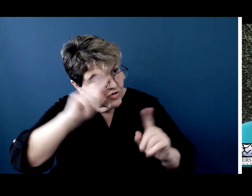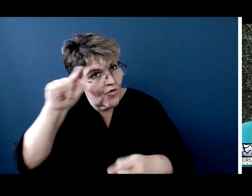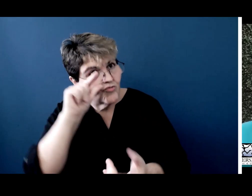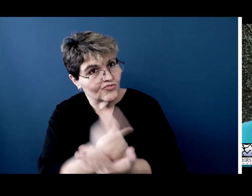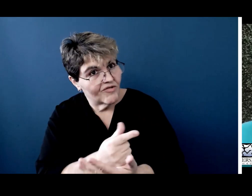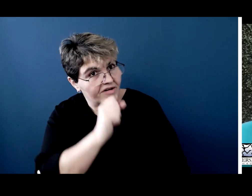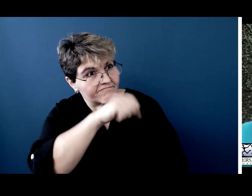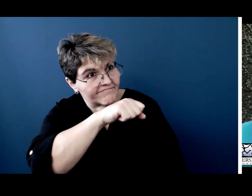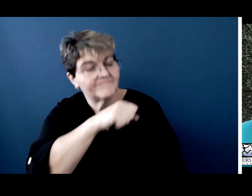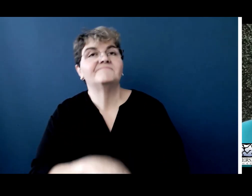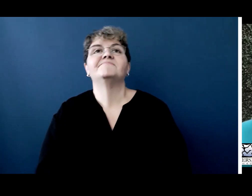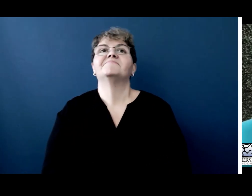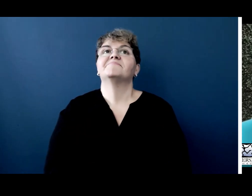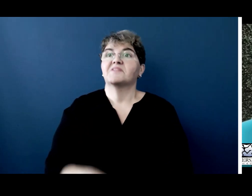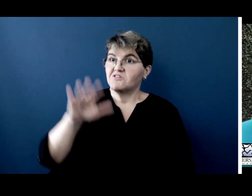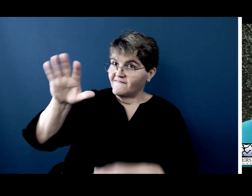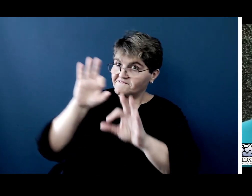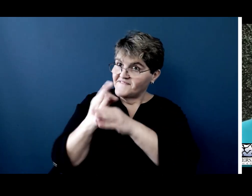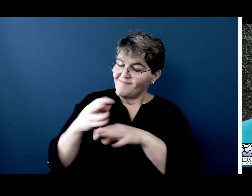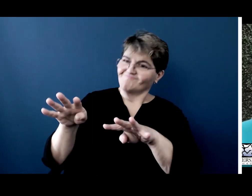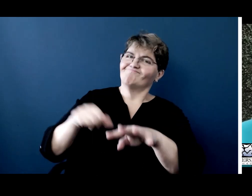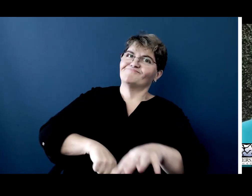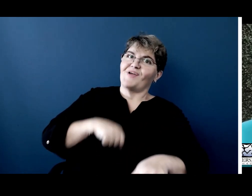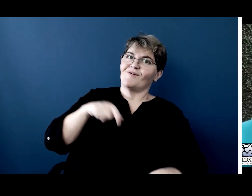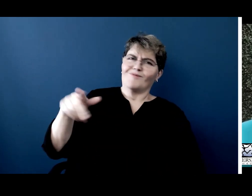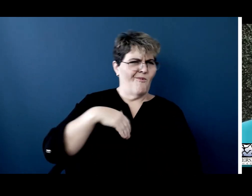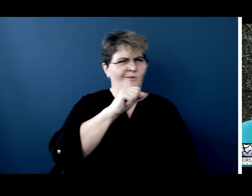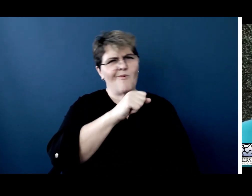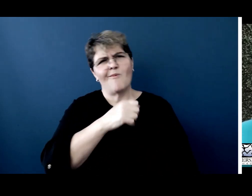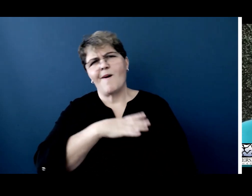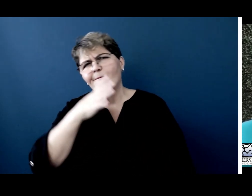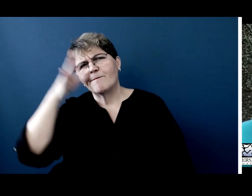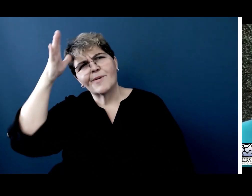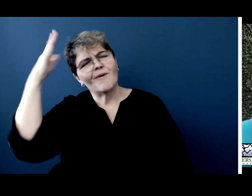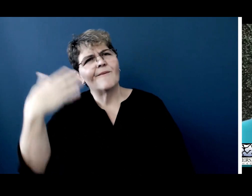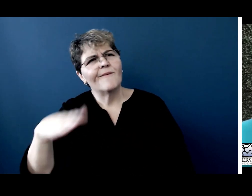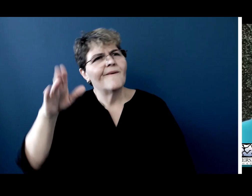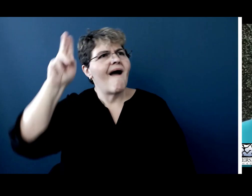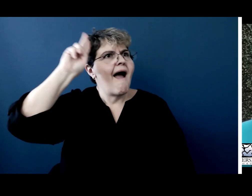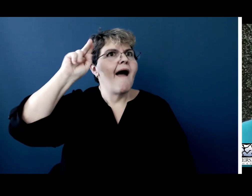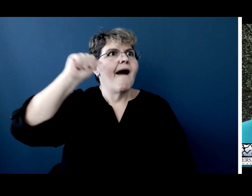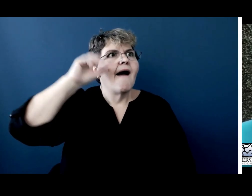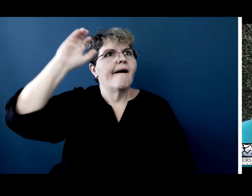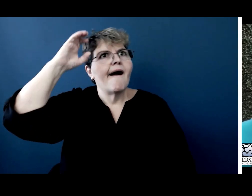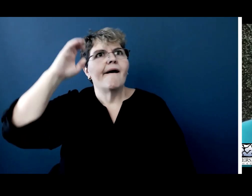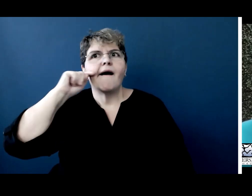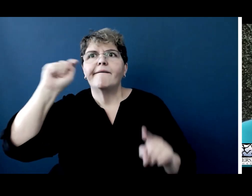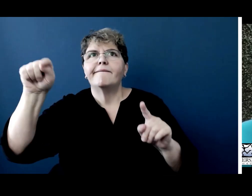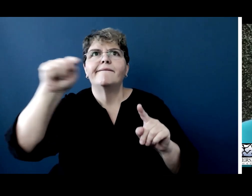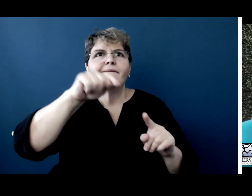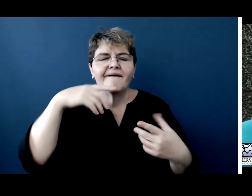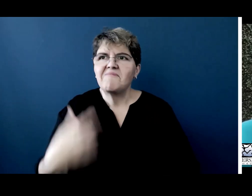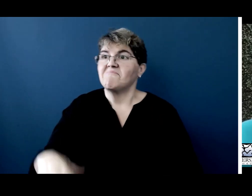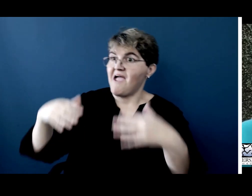my cousins. Yeah. So you live with your dad currently, right? Yeah, I still do. You still live with him, yeah. Yep.